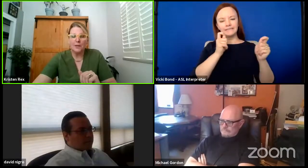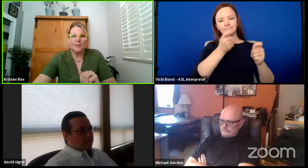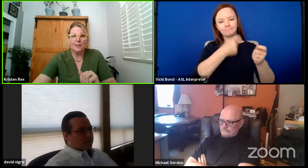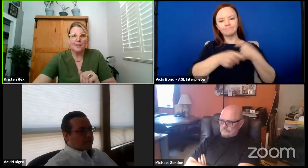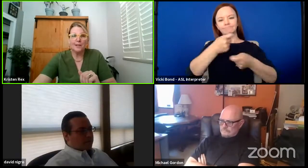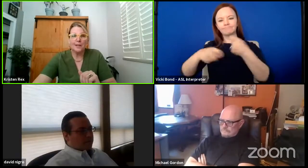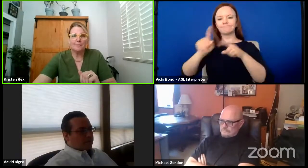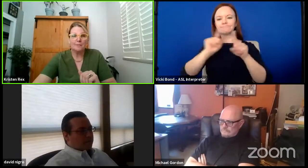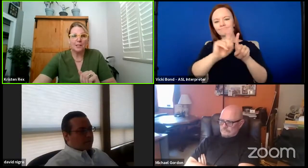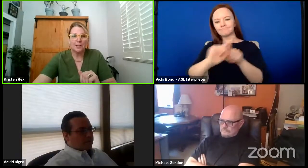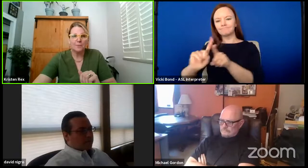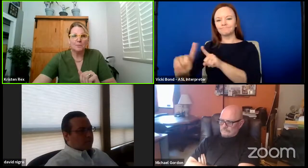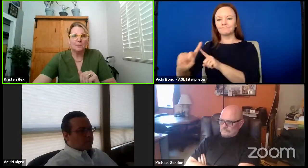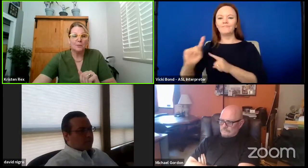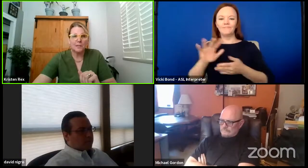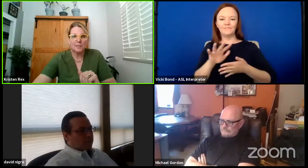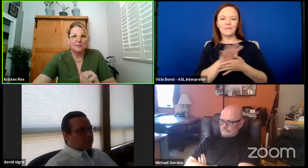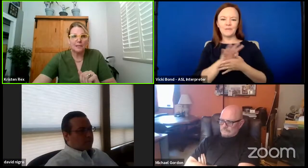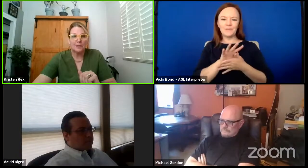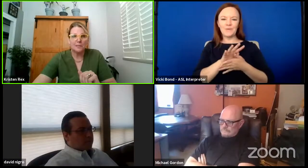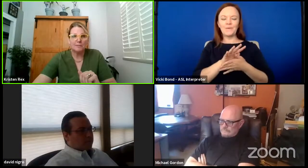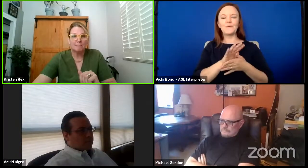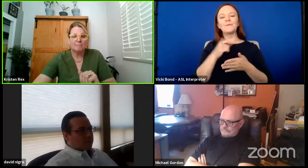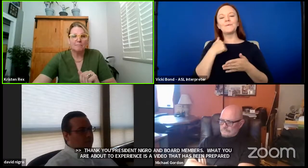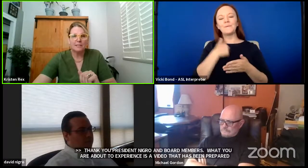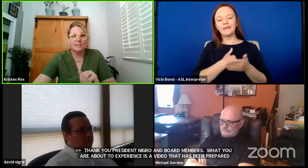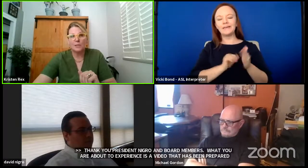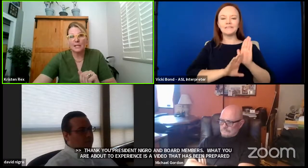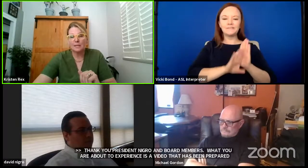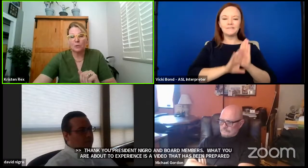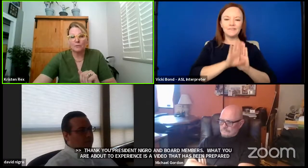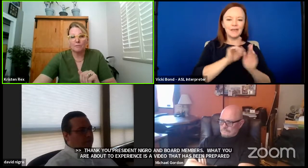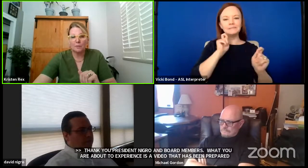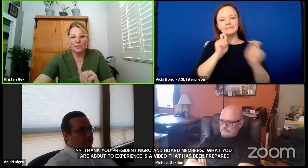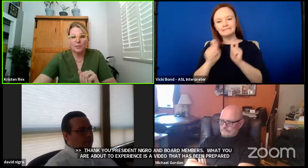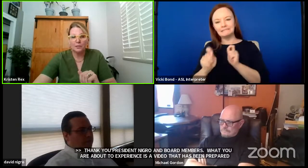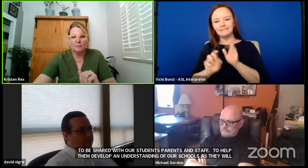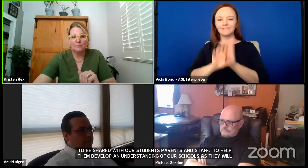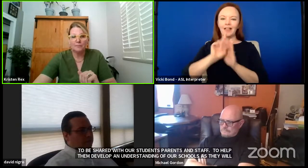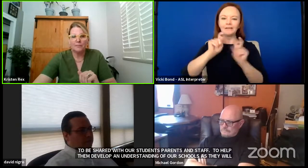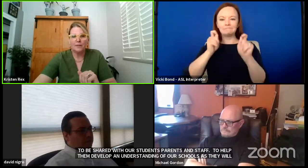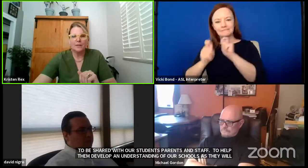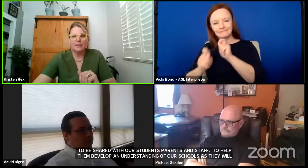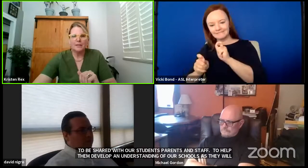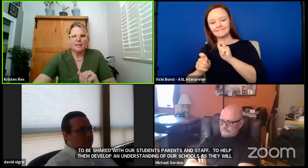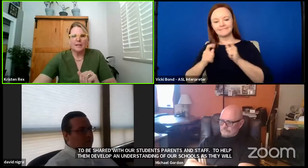video, and they have developed and been redeveloped as we get more information.